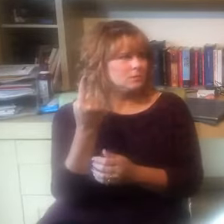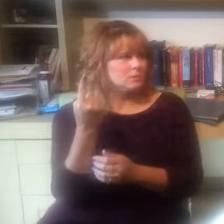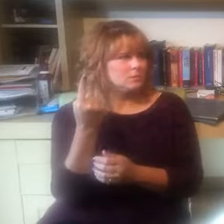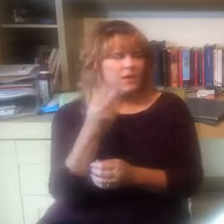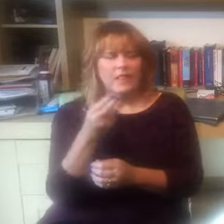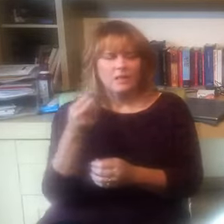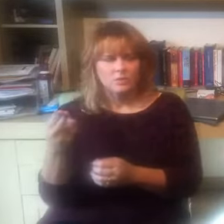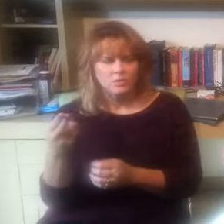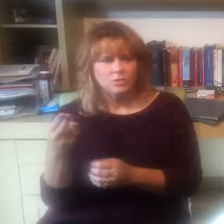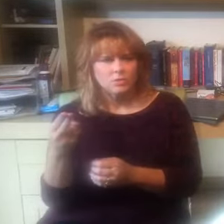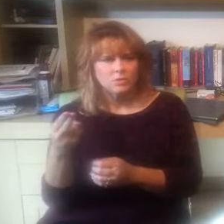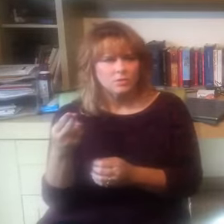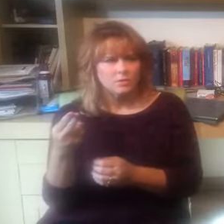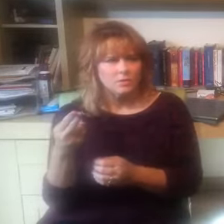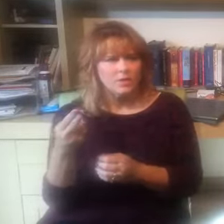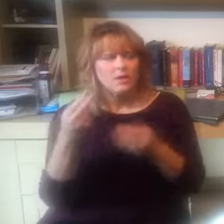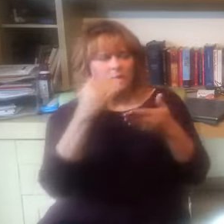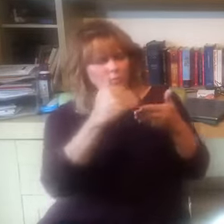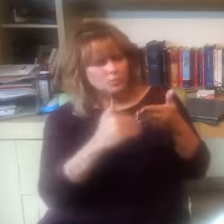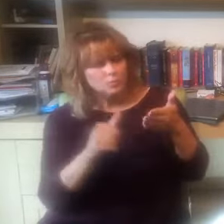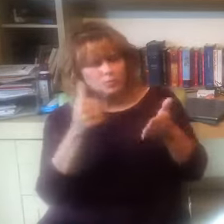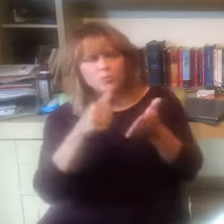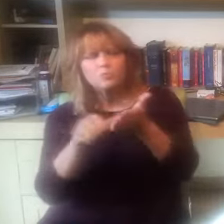historians believe that he actually had a manuscript